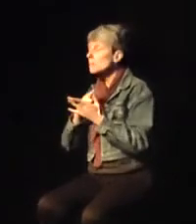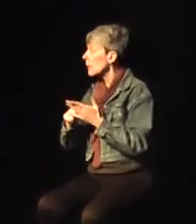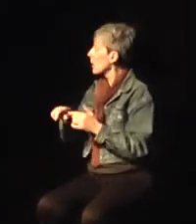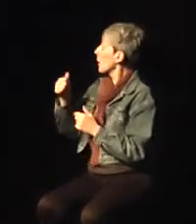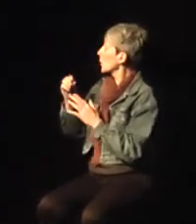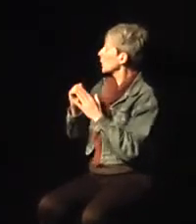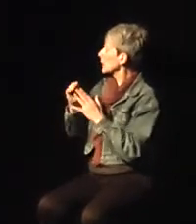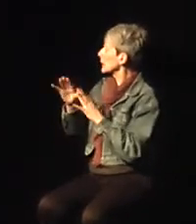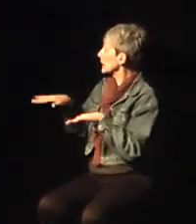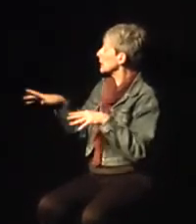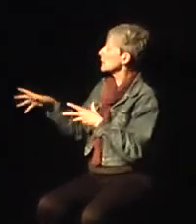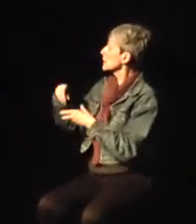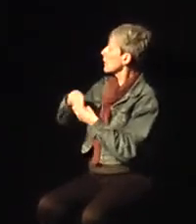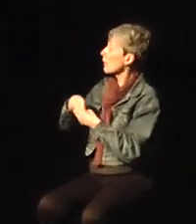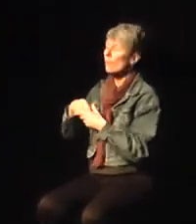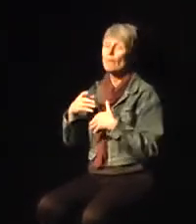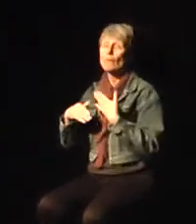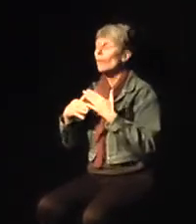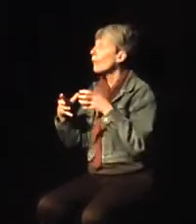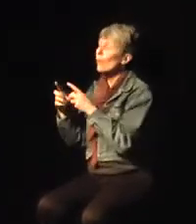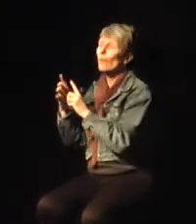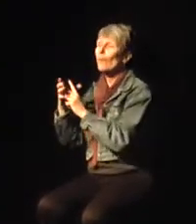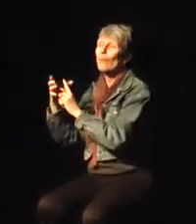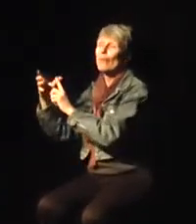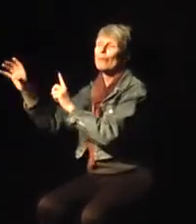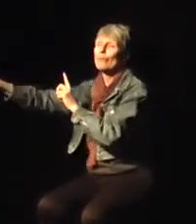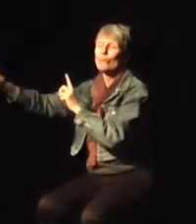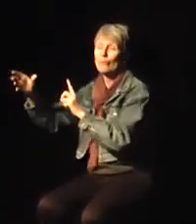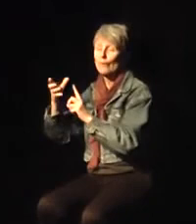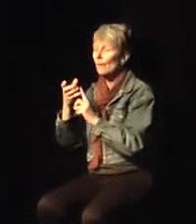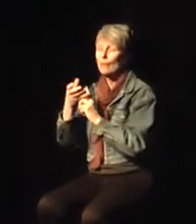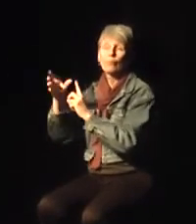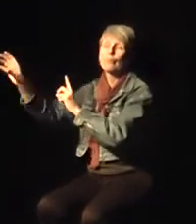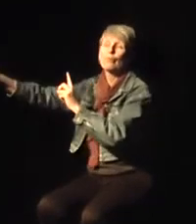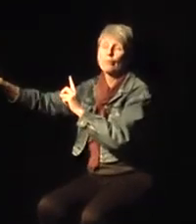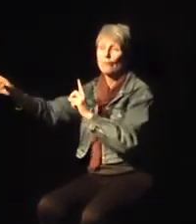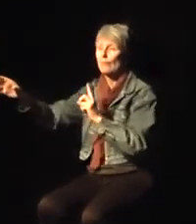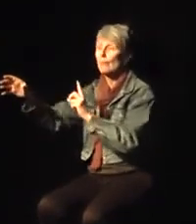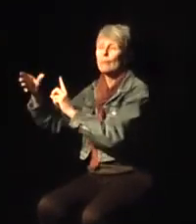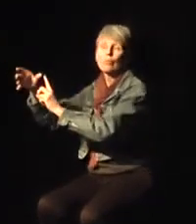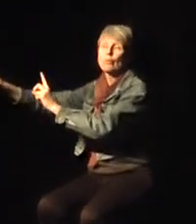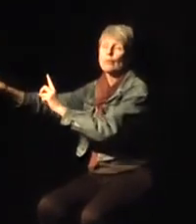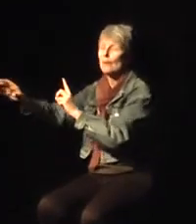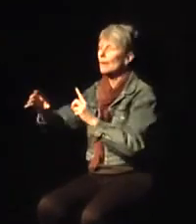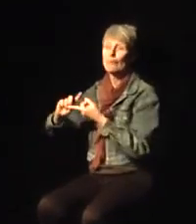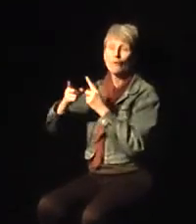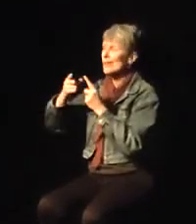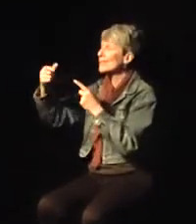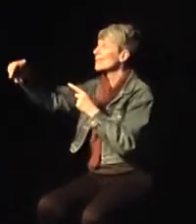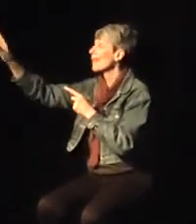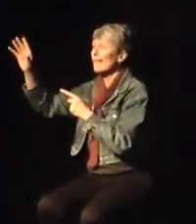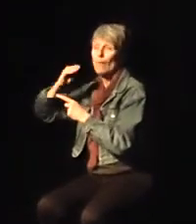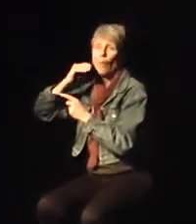nearby neighborhoods I become a part of for a short while. Eventually my friends are done and they're at their homes. I finish what I can do